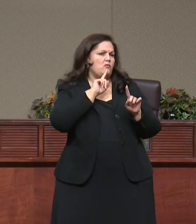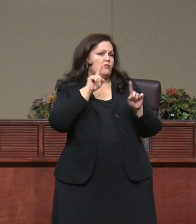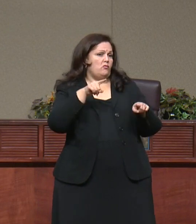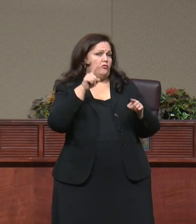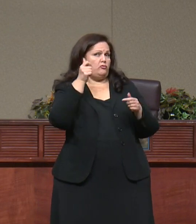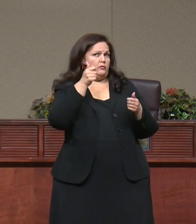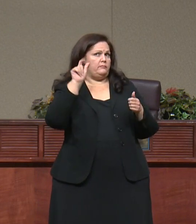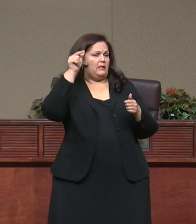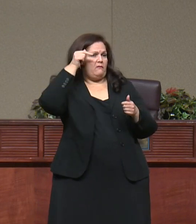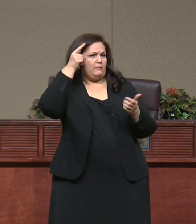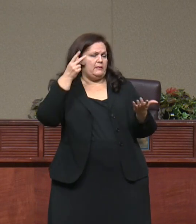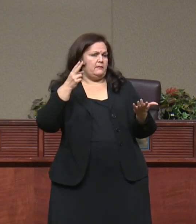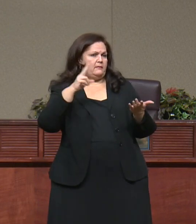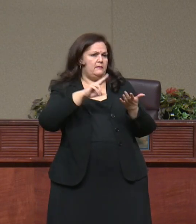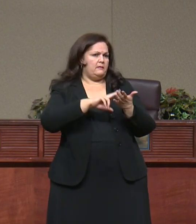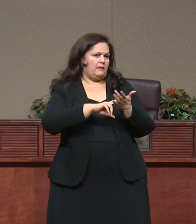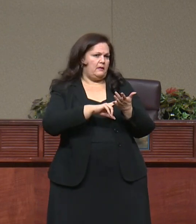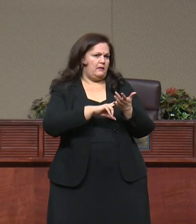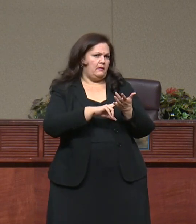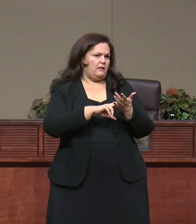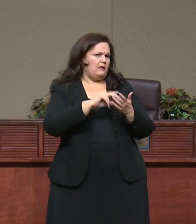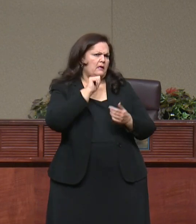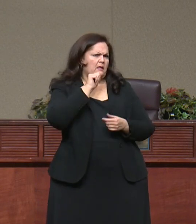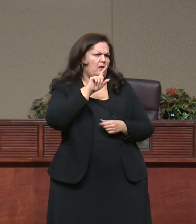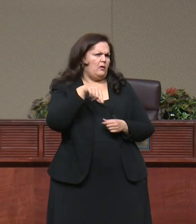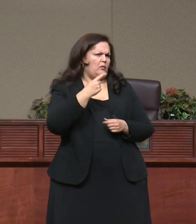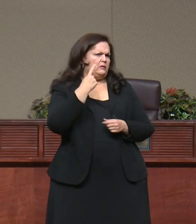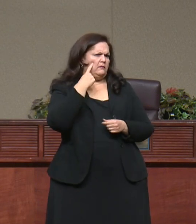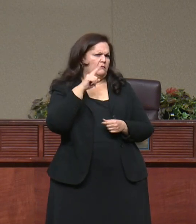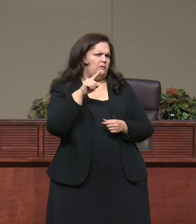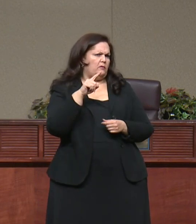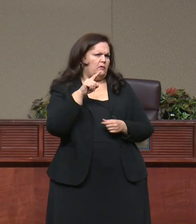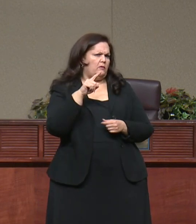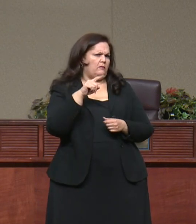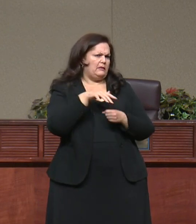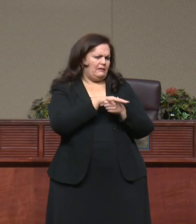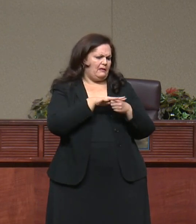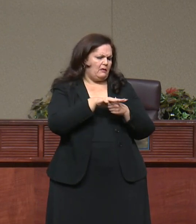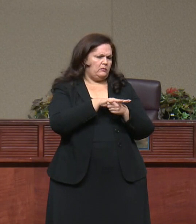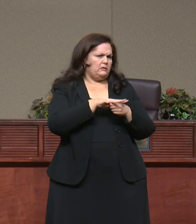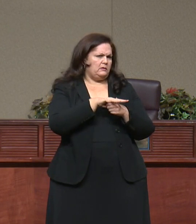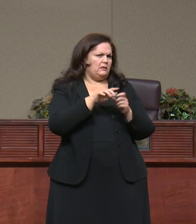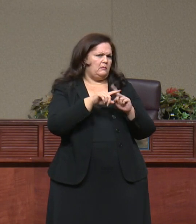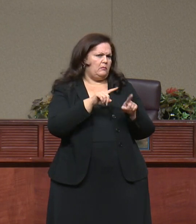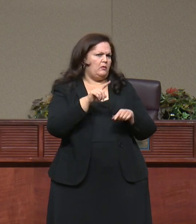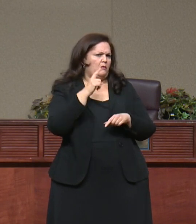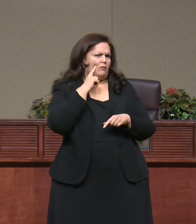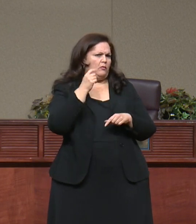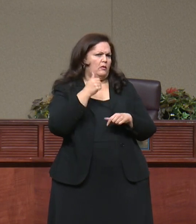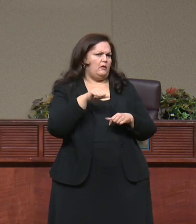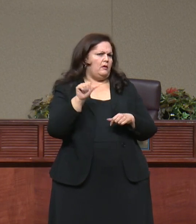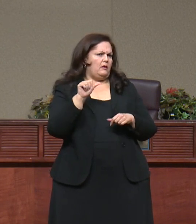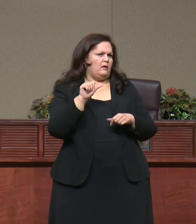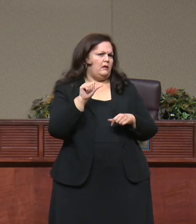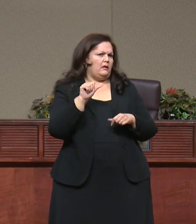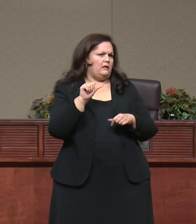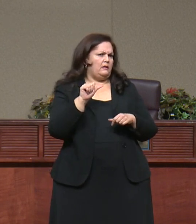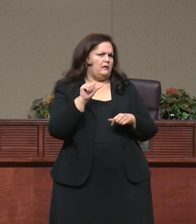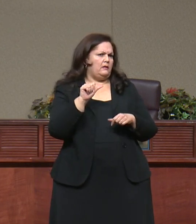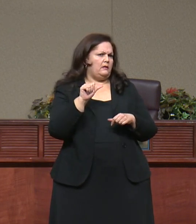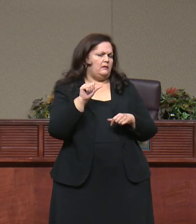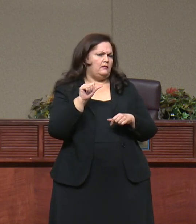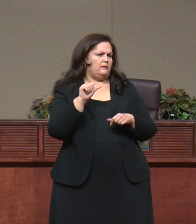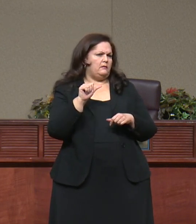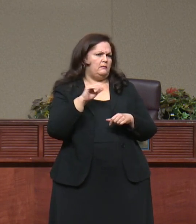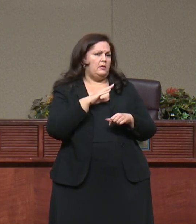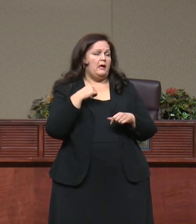signed for, not just for the county, but for any other boards you might sit on.